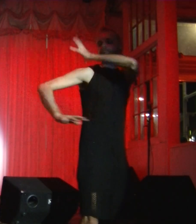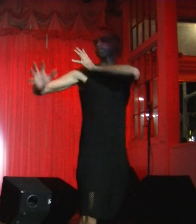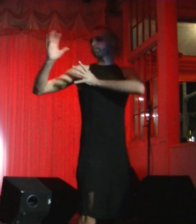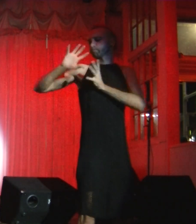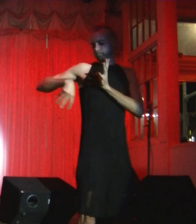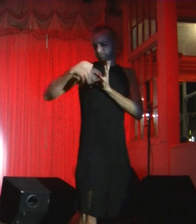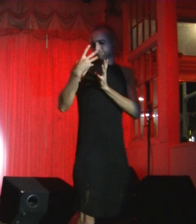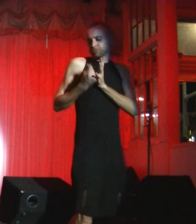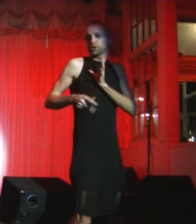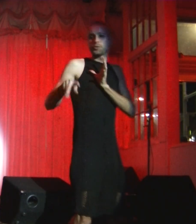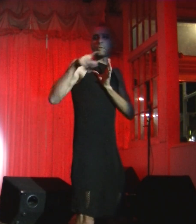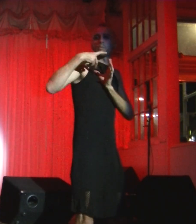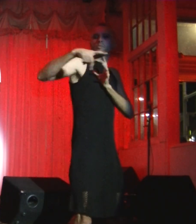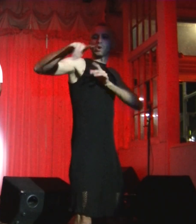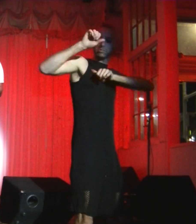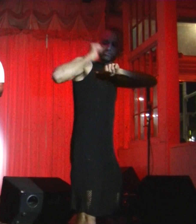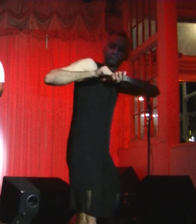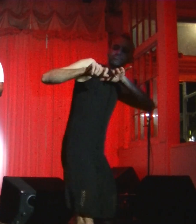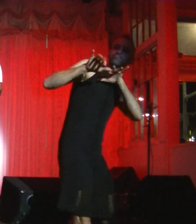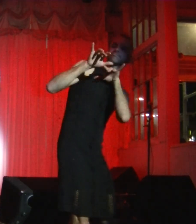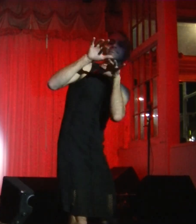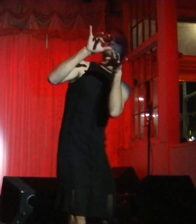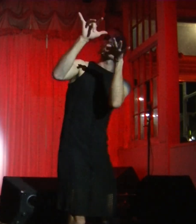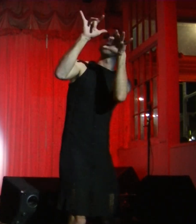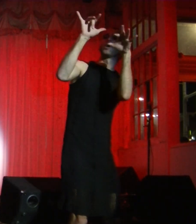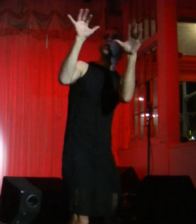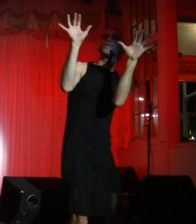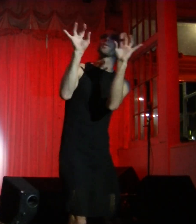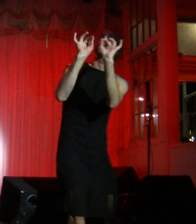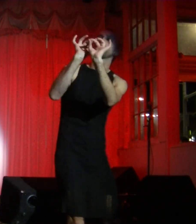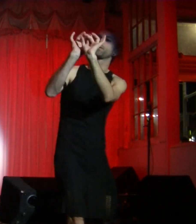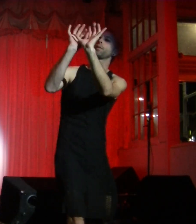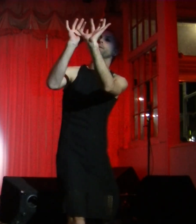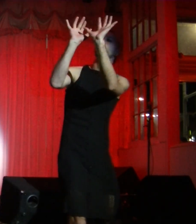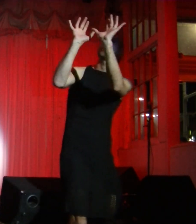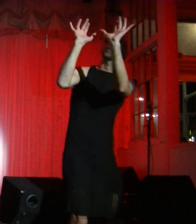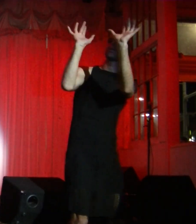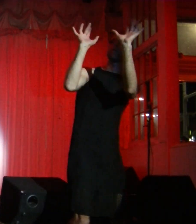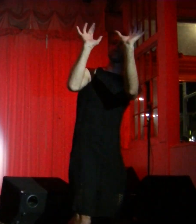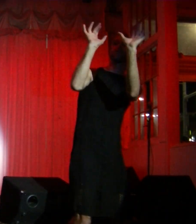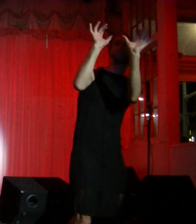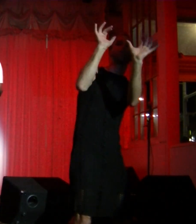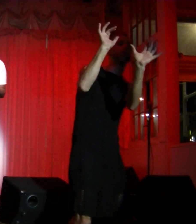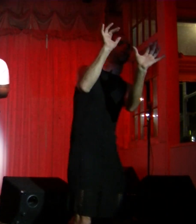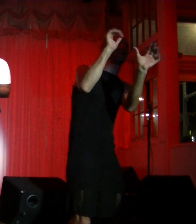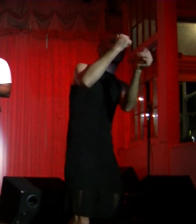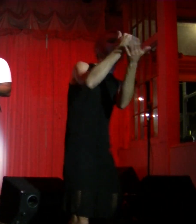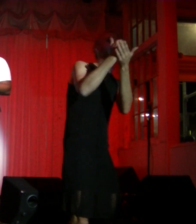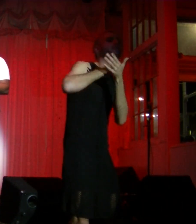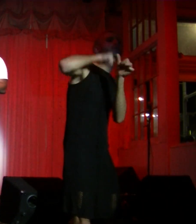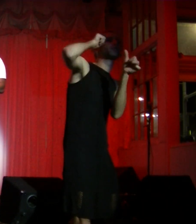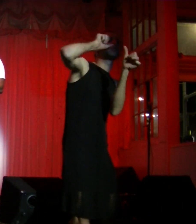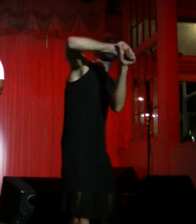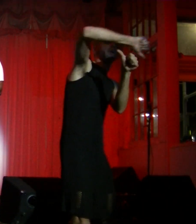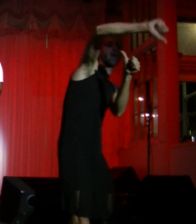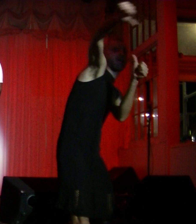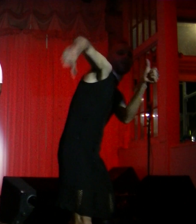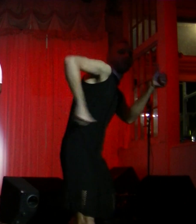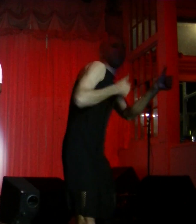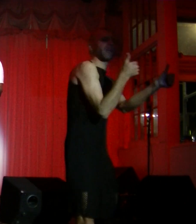ridges of the sky blush. Remind me from behind whose body is